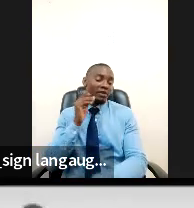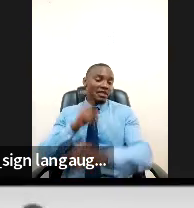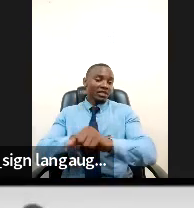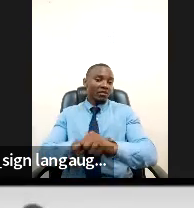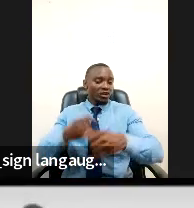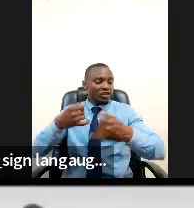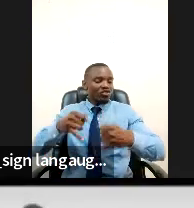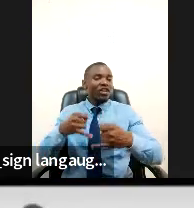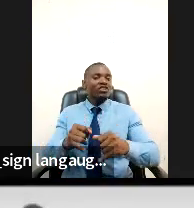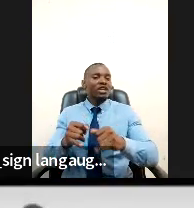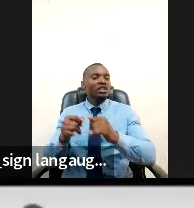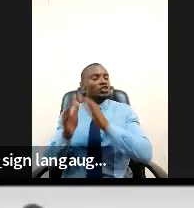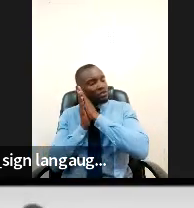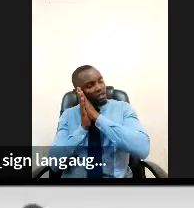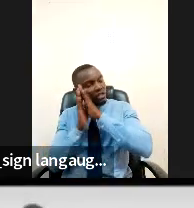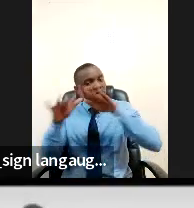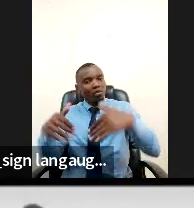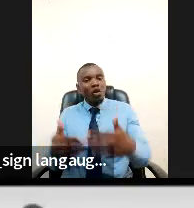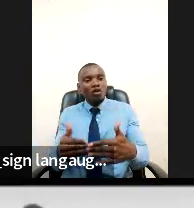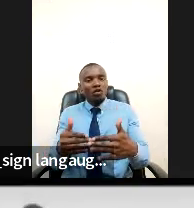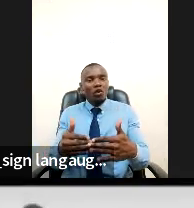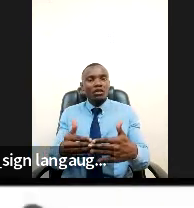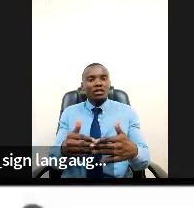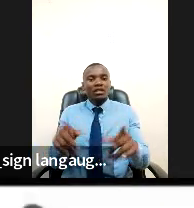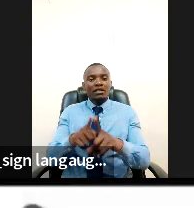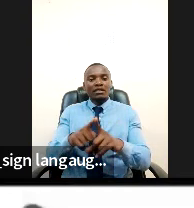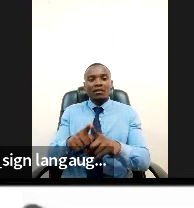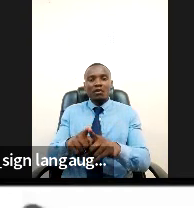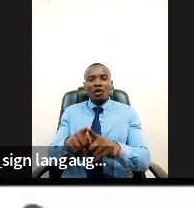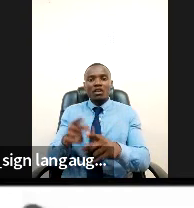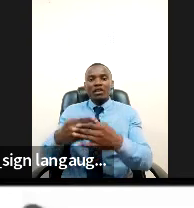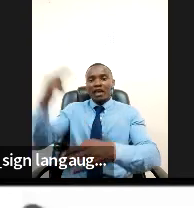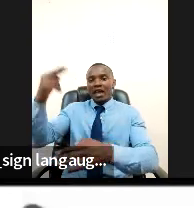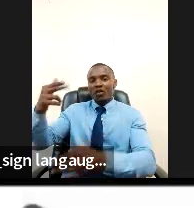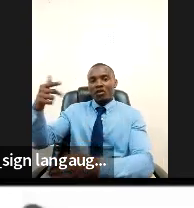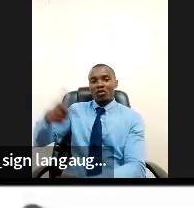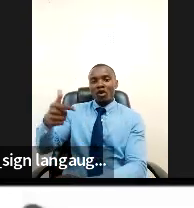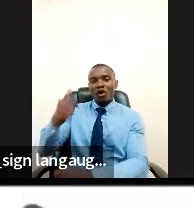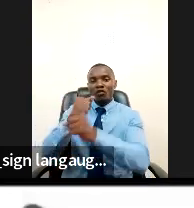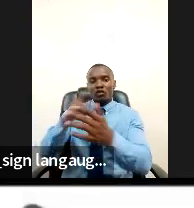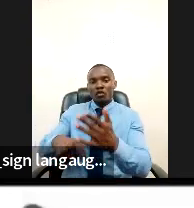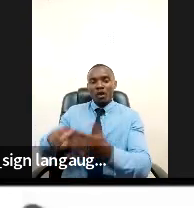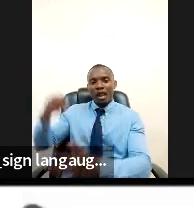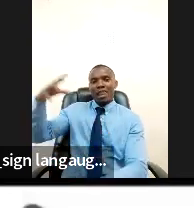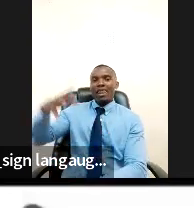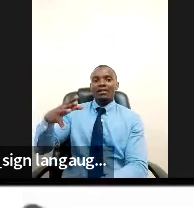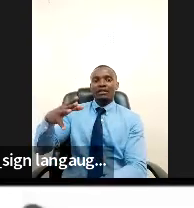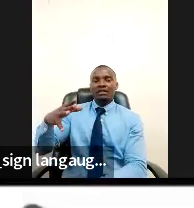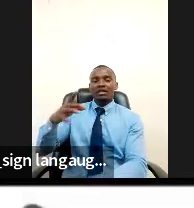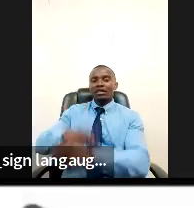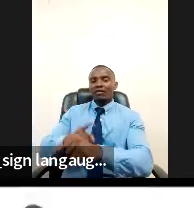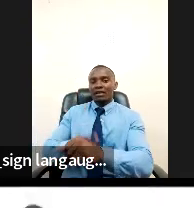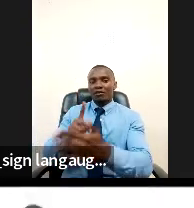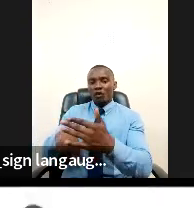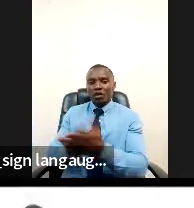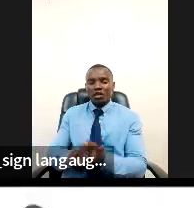listening to a podcast or audiobook, and the high energy cost of running your central heating when you fall asleep. It is